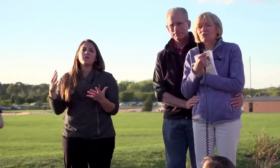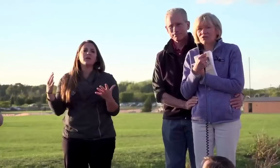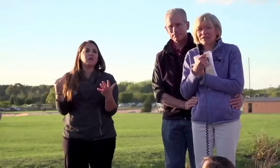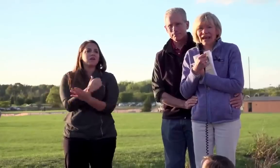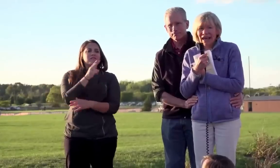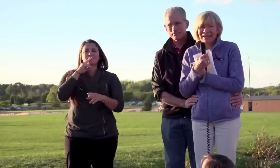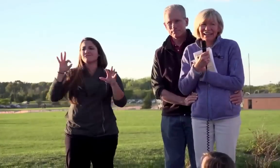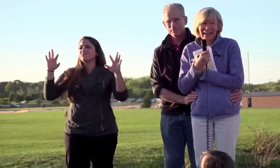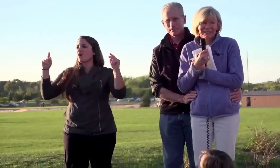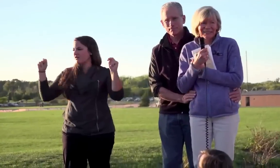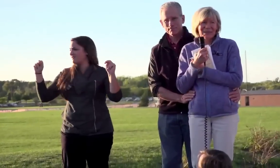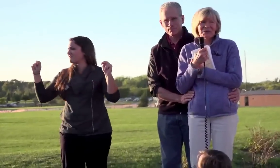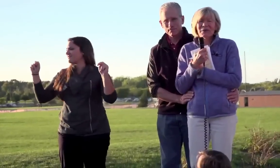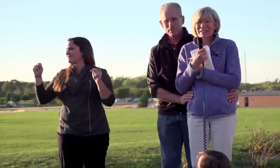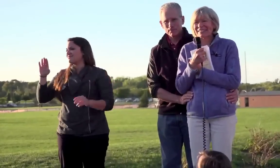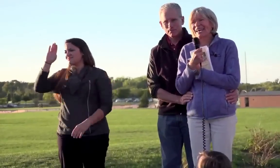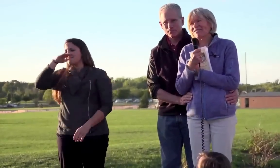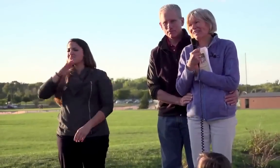ceremony.